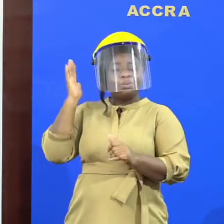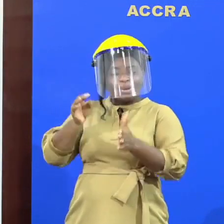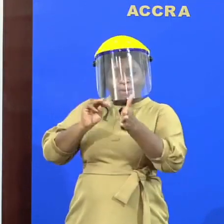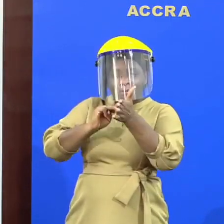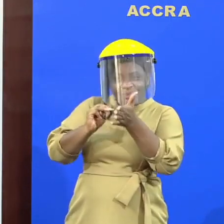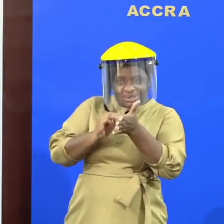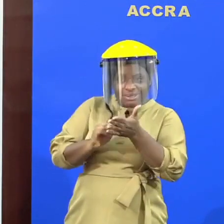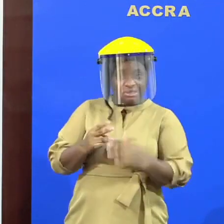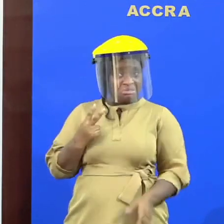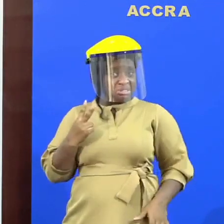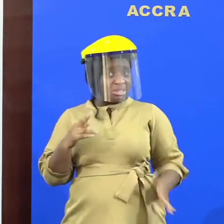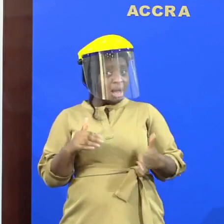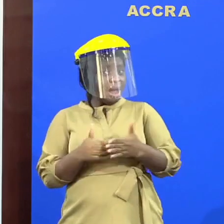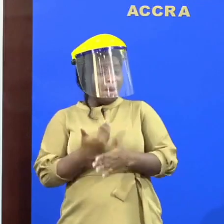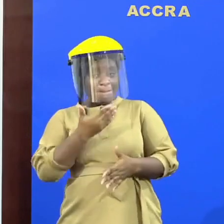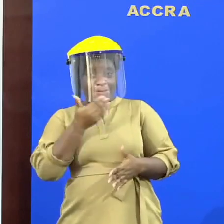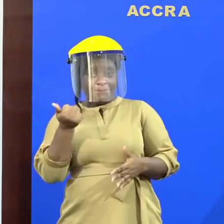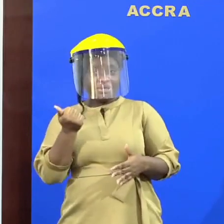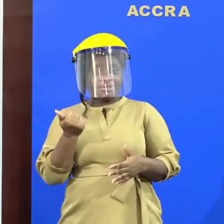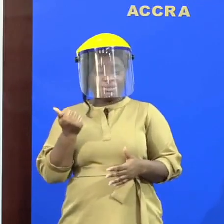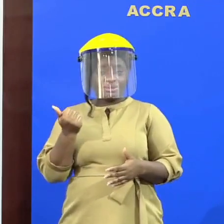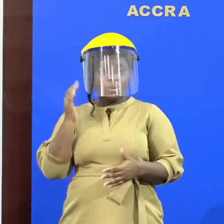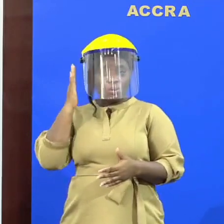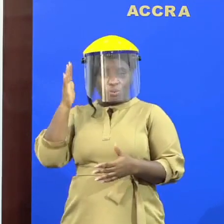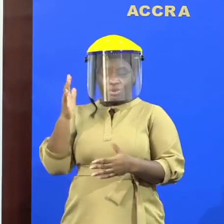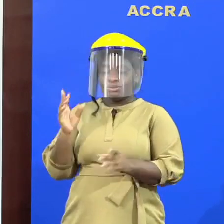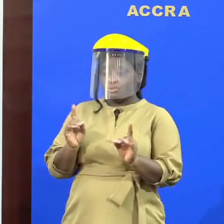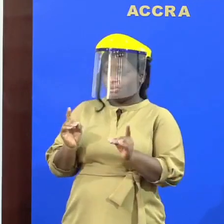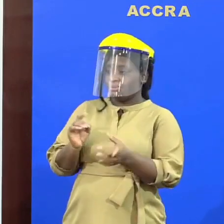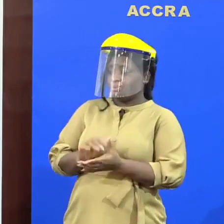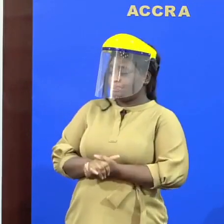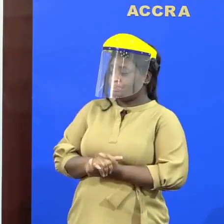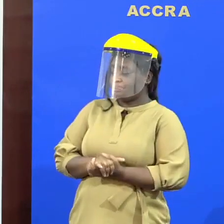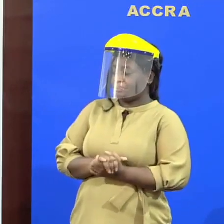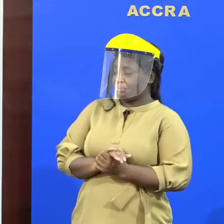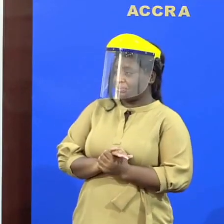see how we will take this forward.